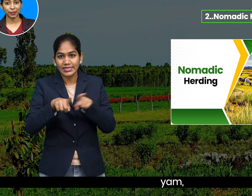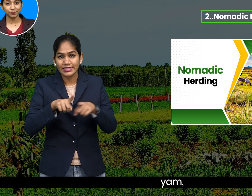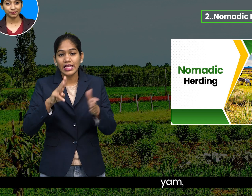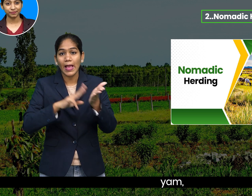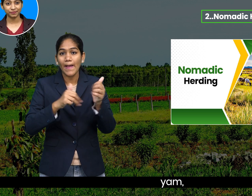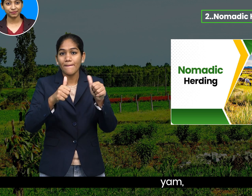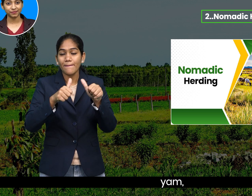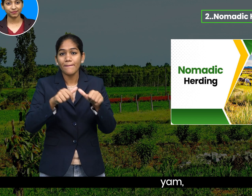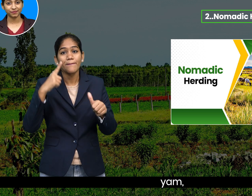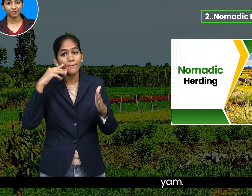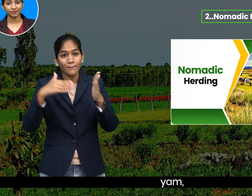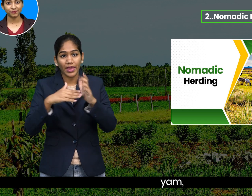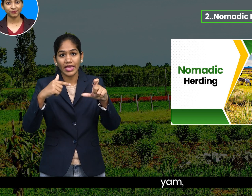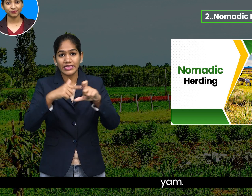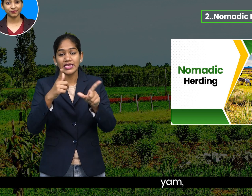yam,